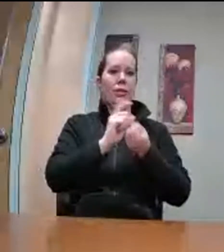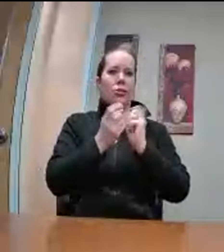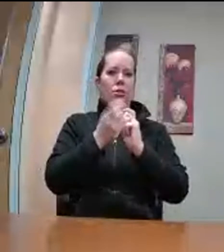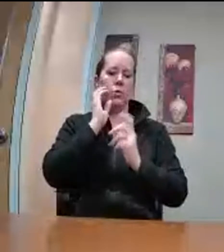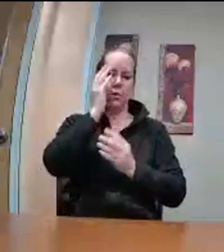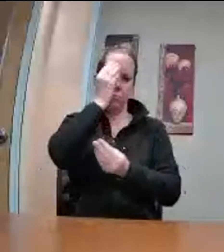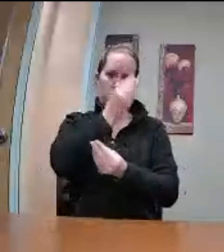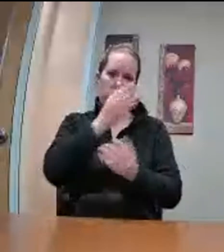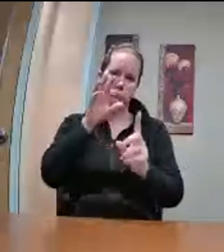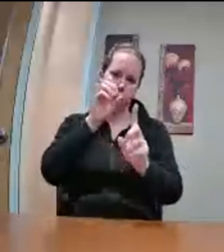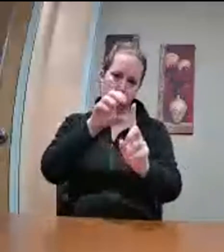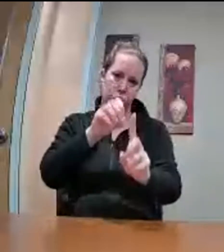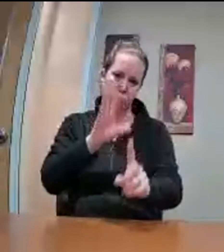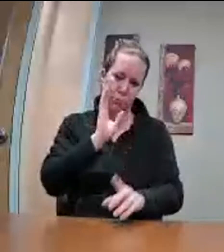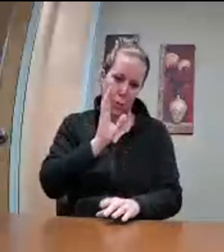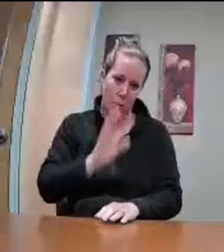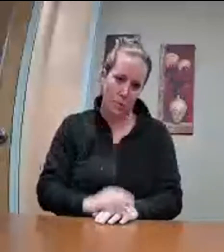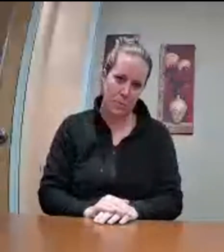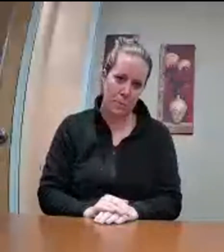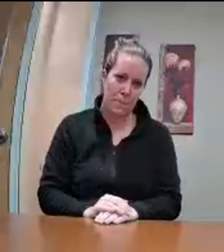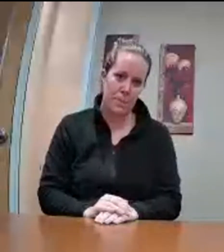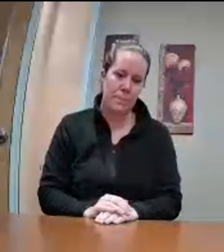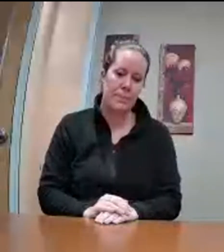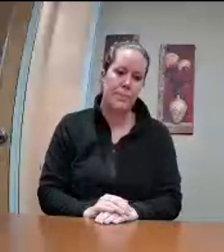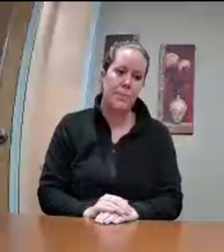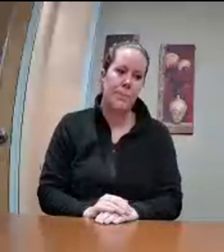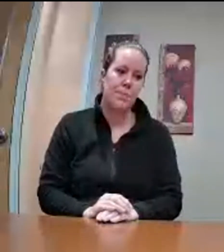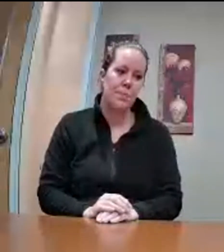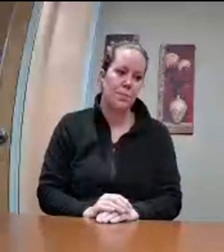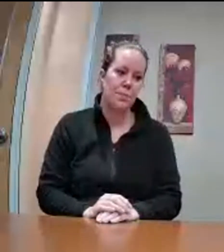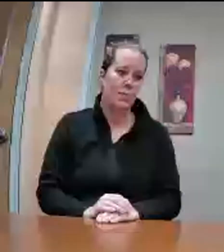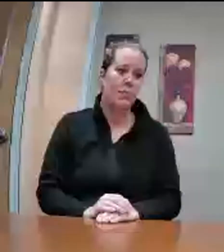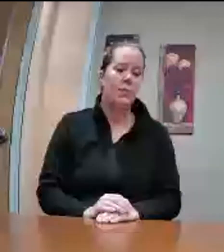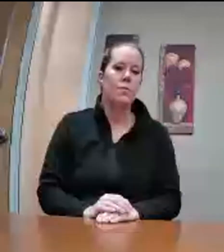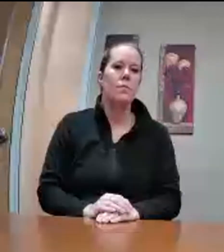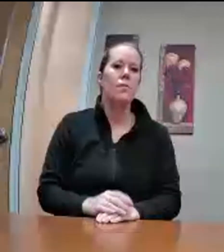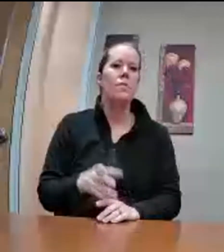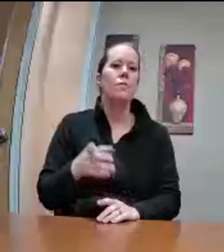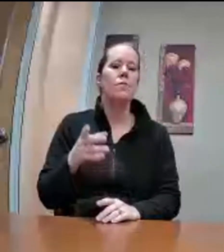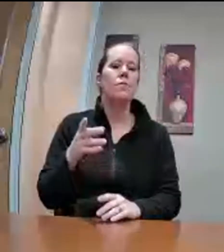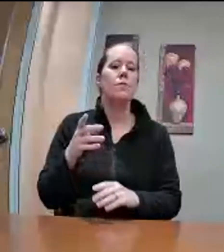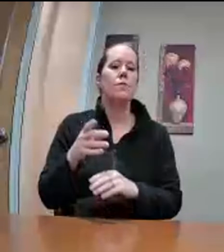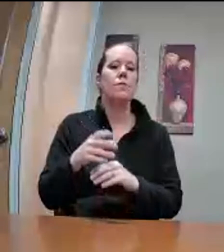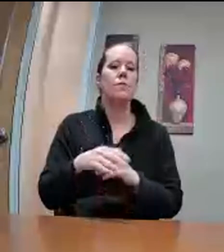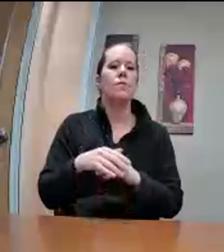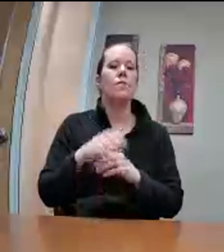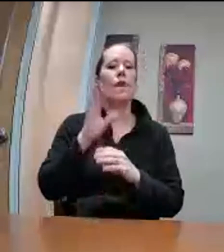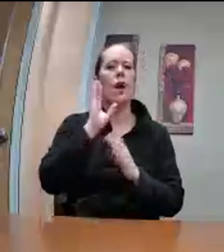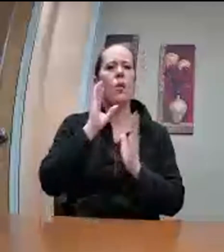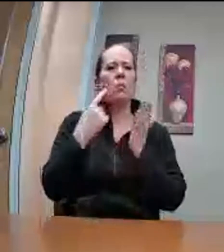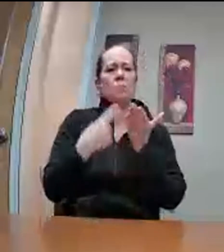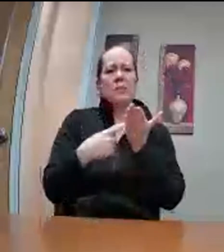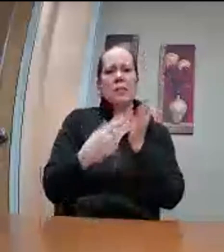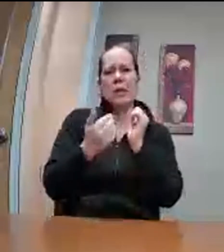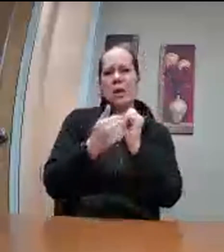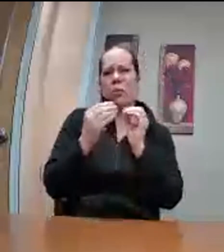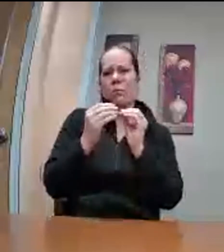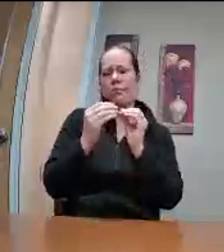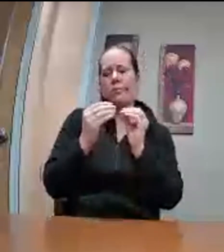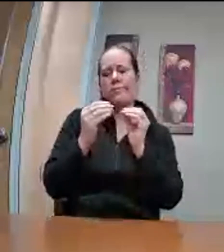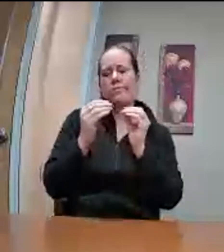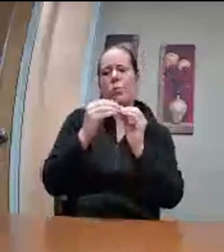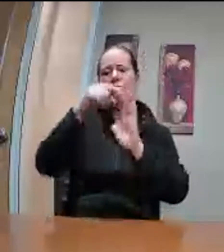on. And just a reminder, and I will probably bring this up more in December, if